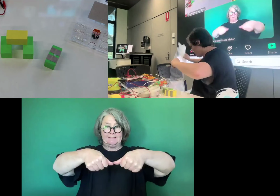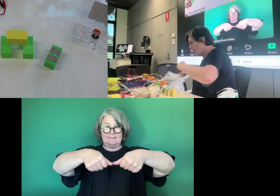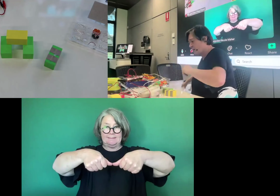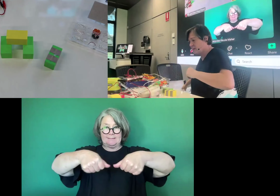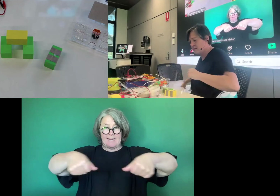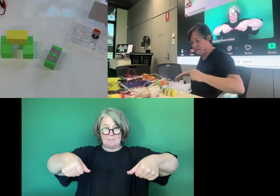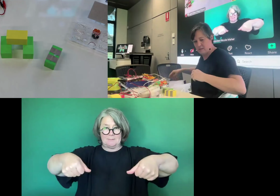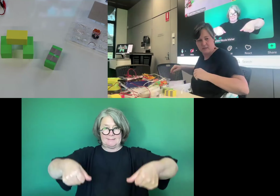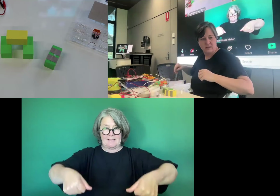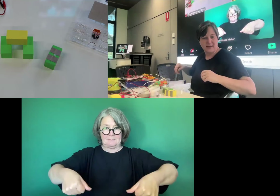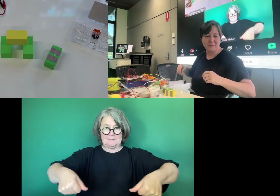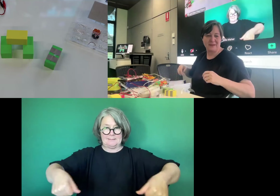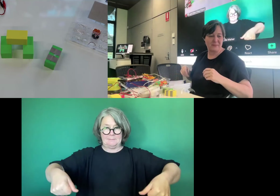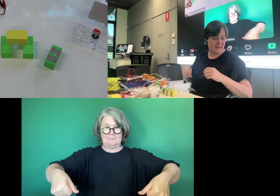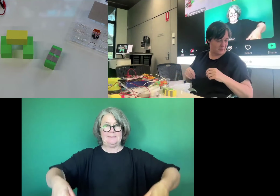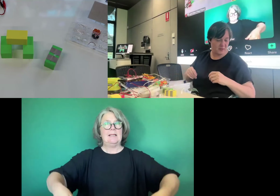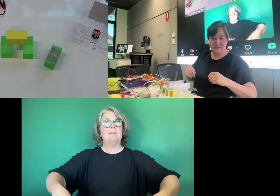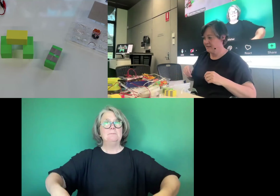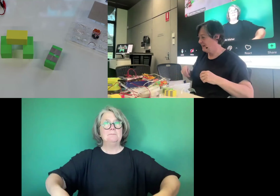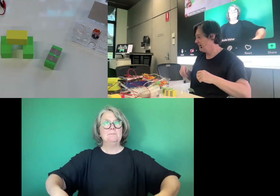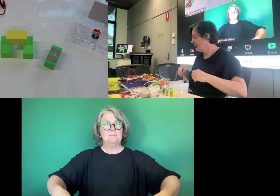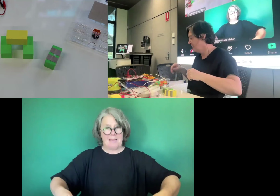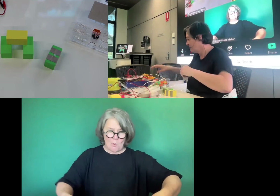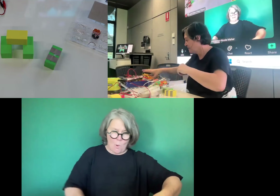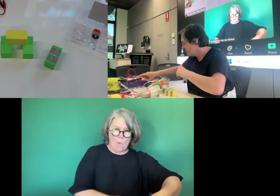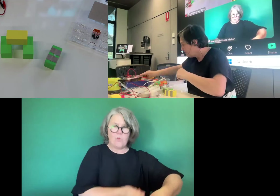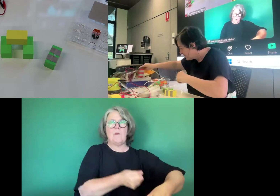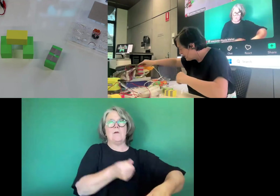I'm out of blocks. I can't believe I'm out of blocks.